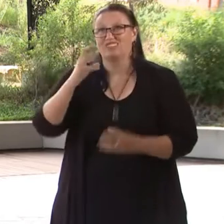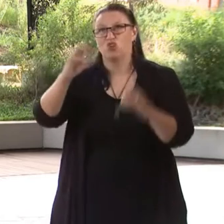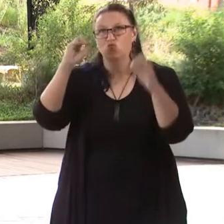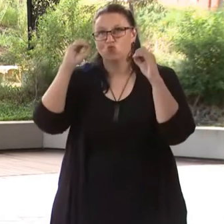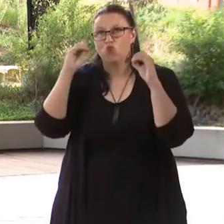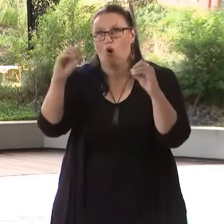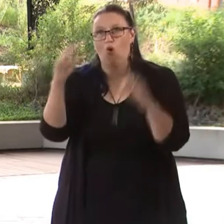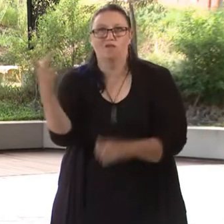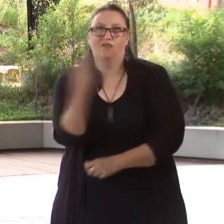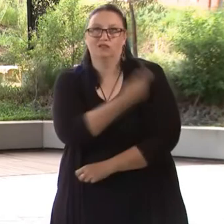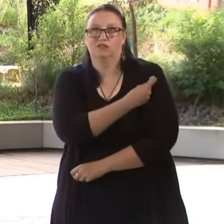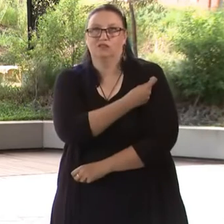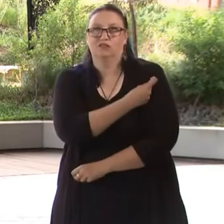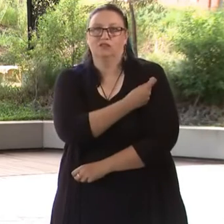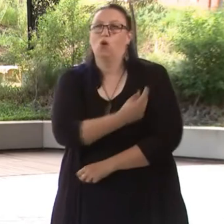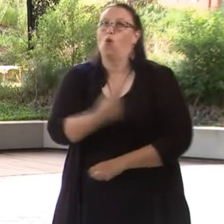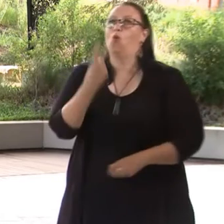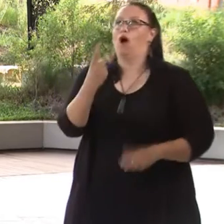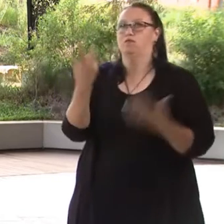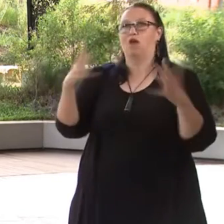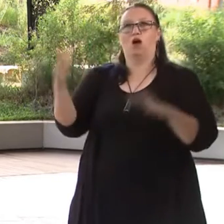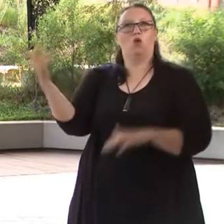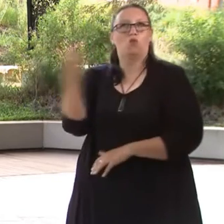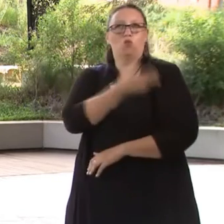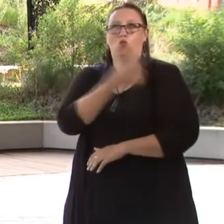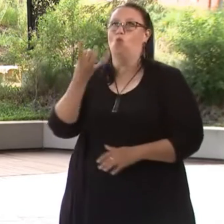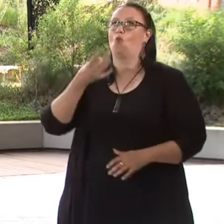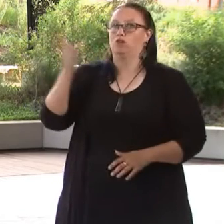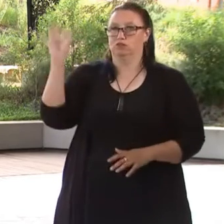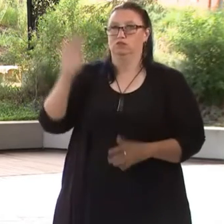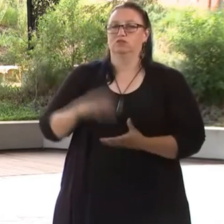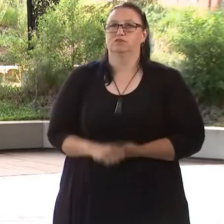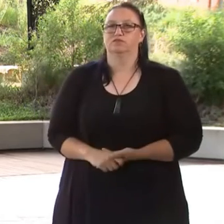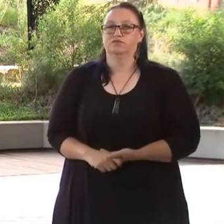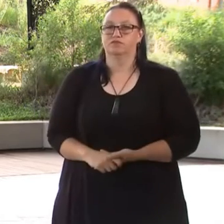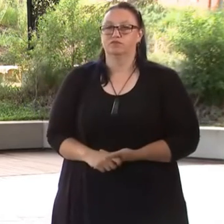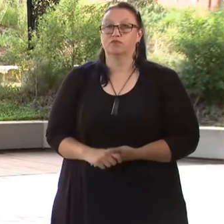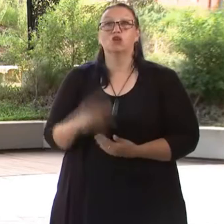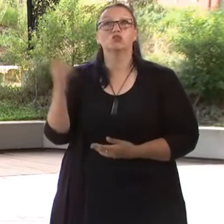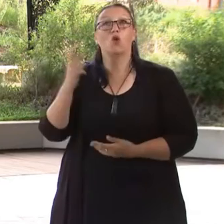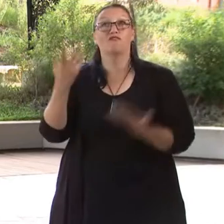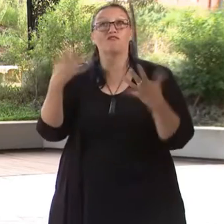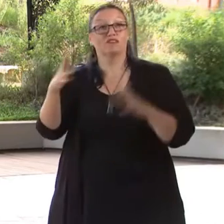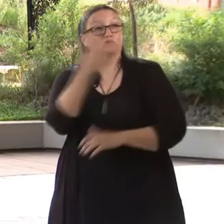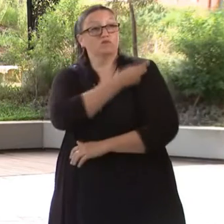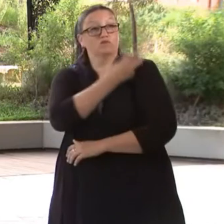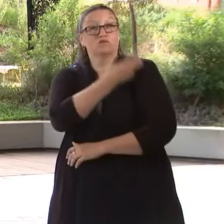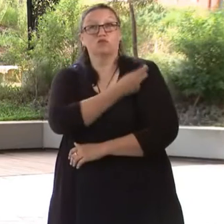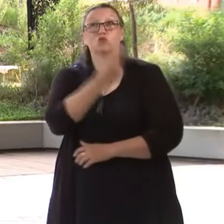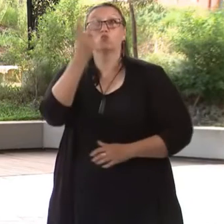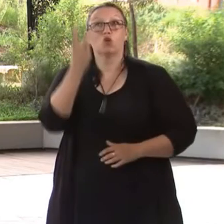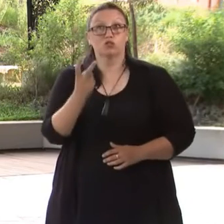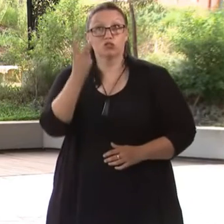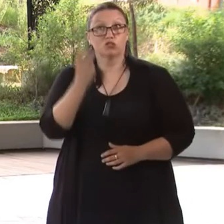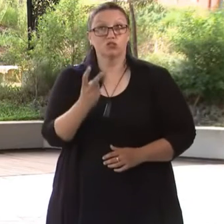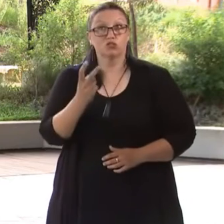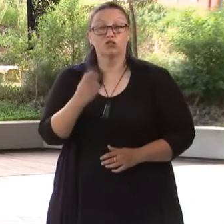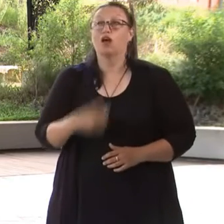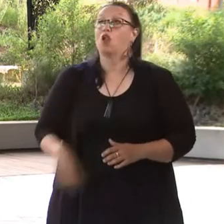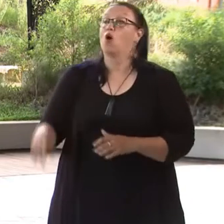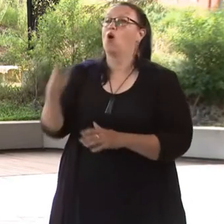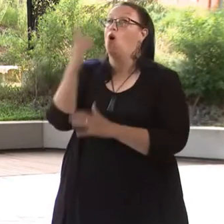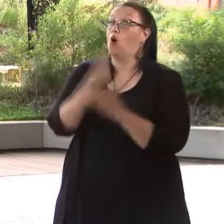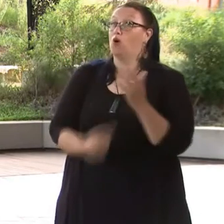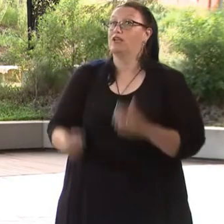and 1 had had 1 dose of a vaccine. 12 had had 2 doses, and only 2 had